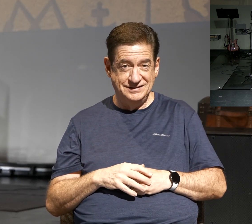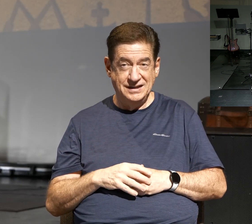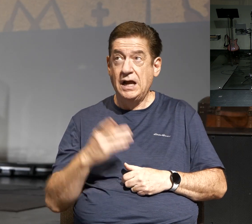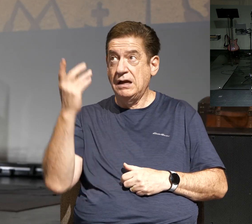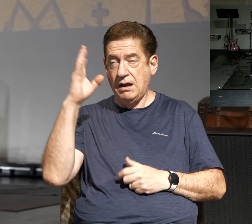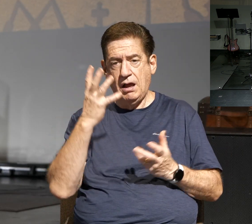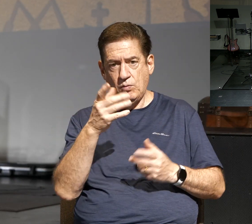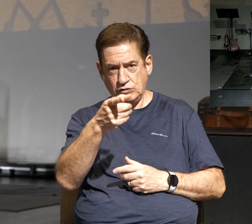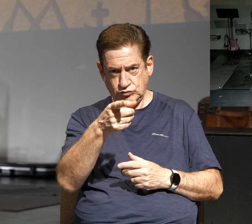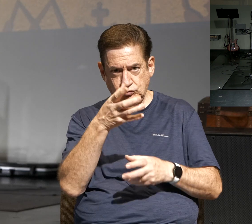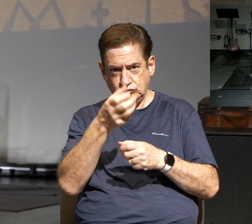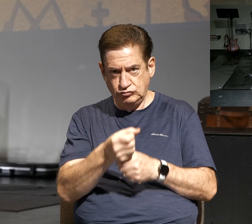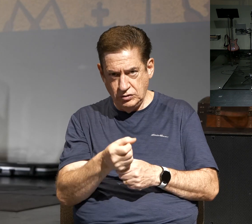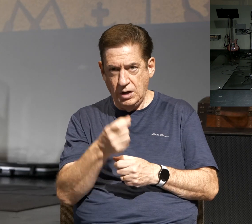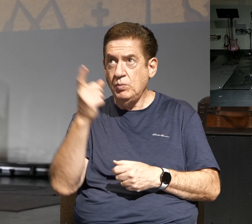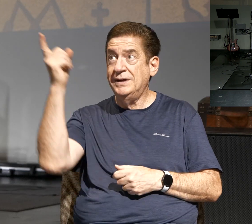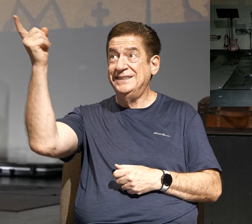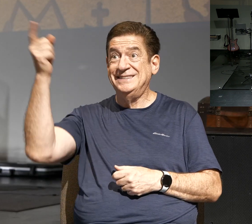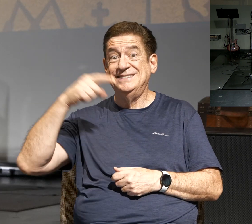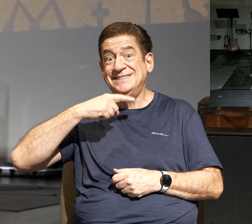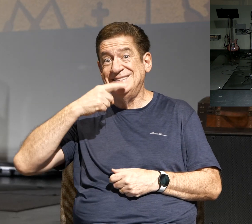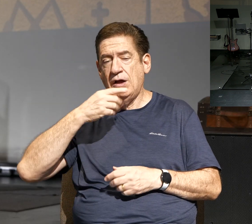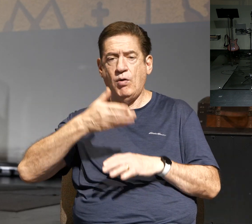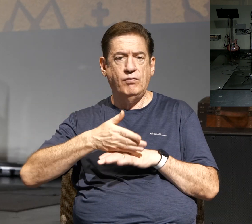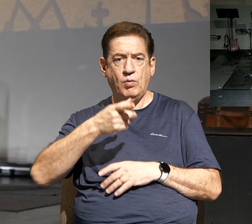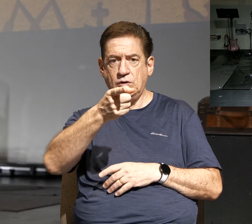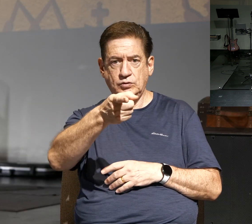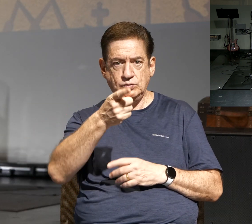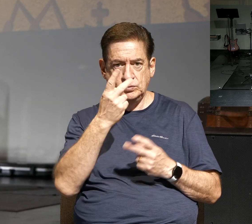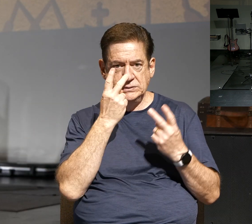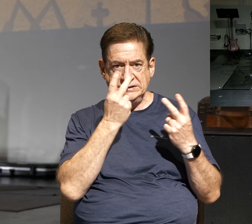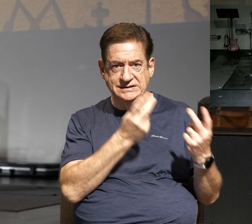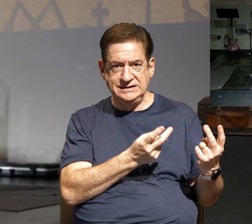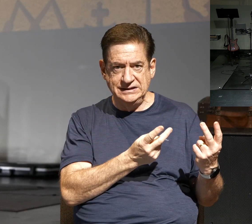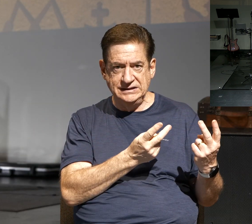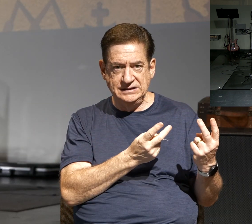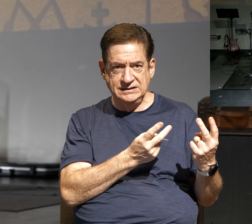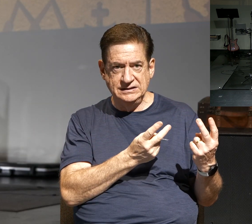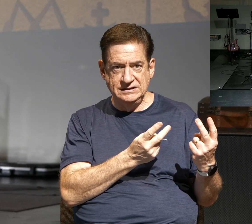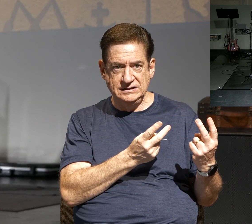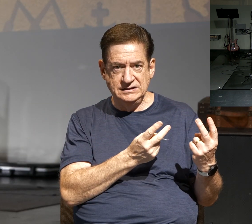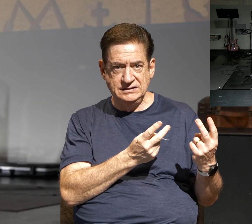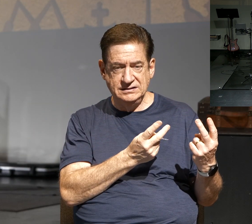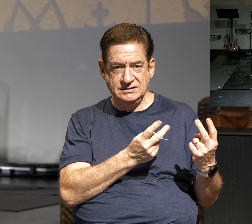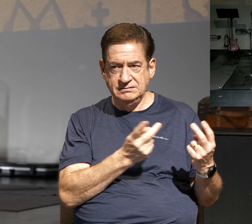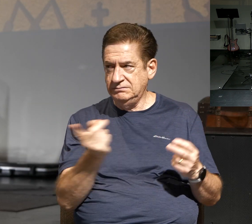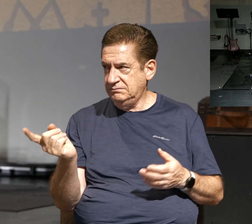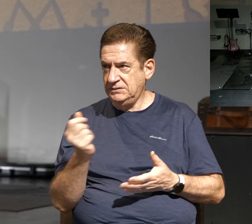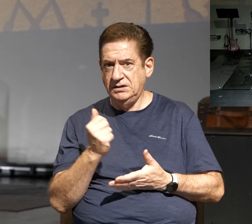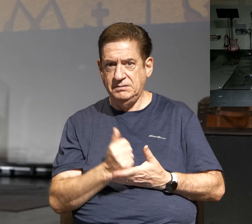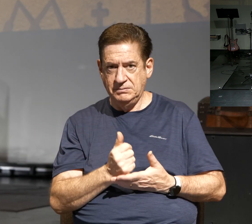God wants you to trust what he says over what you see.